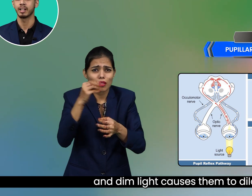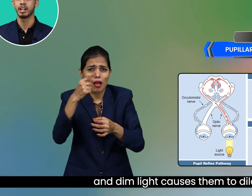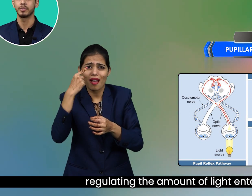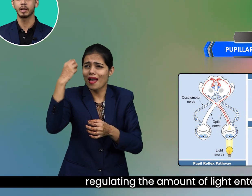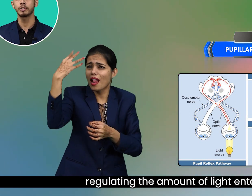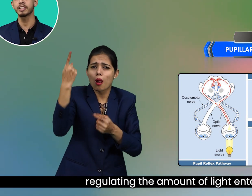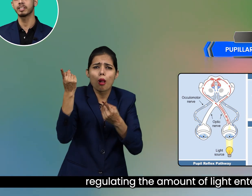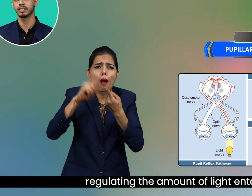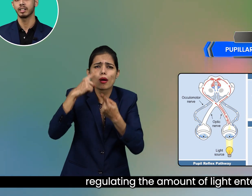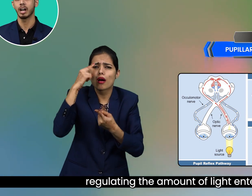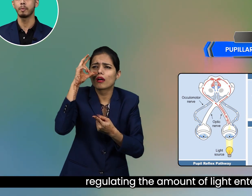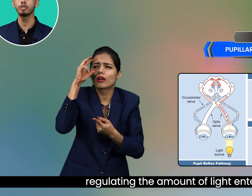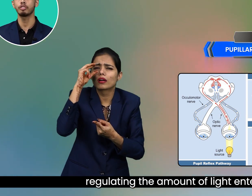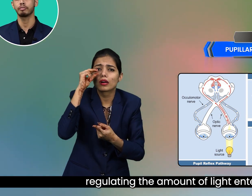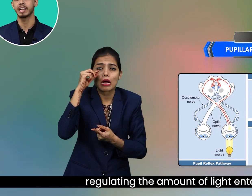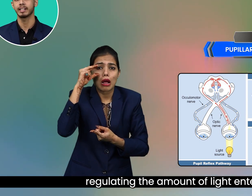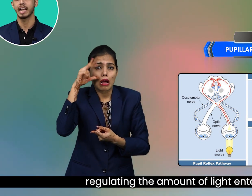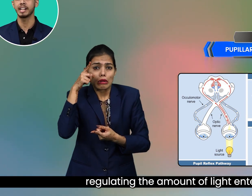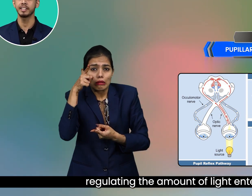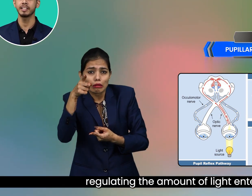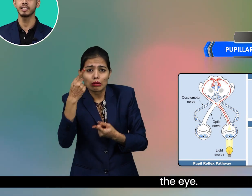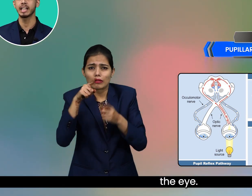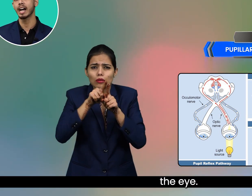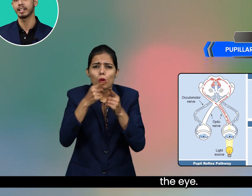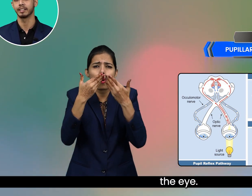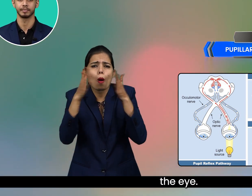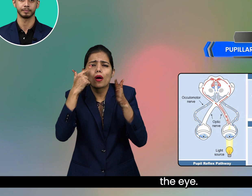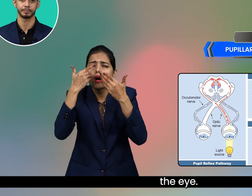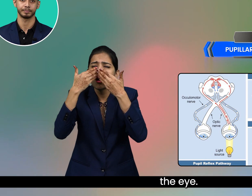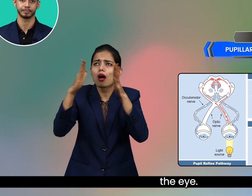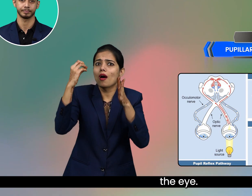dilate, regulating the amount of light entering the eye.